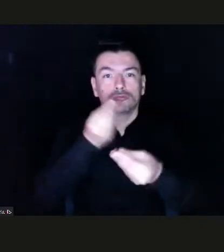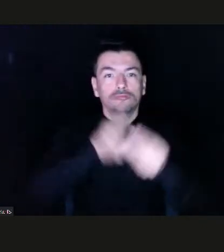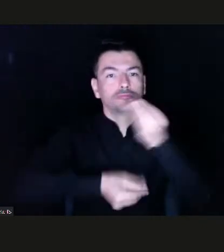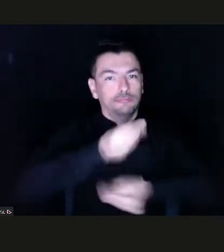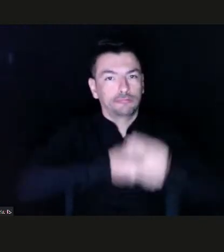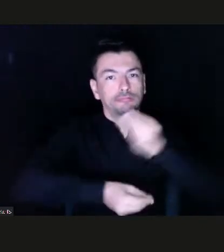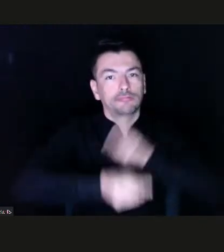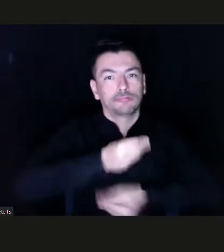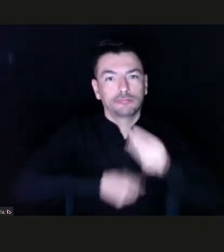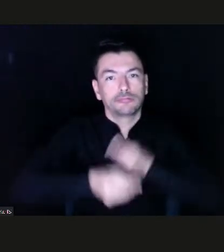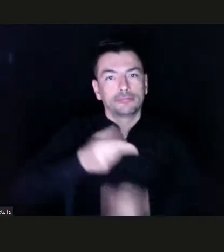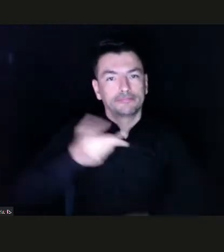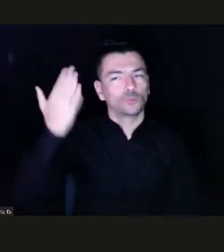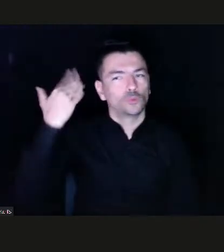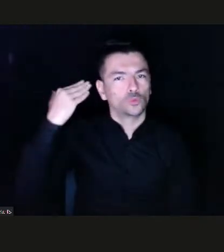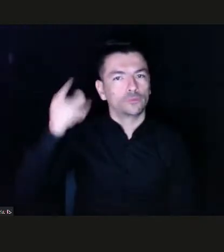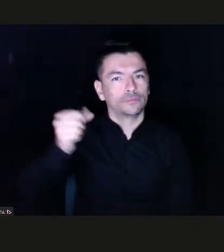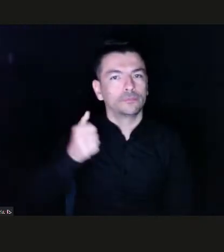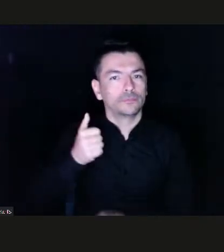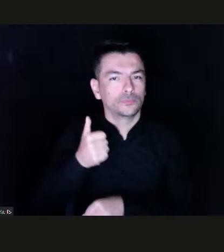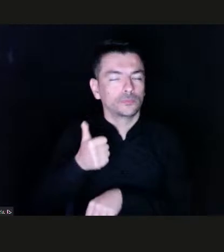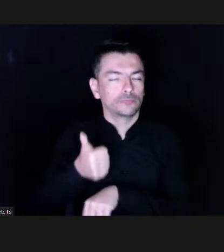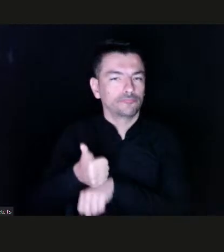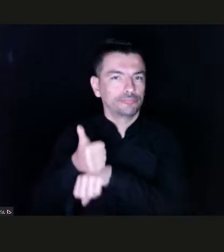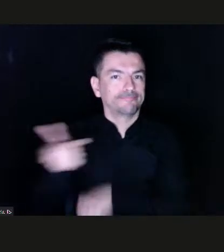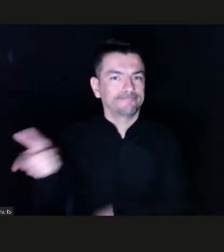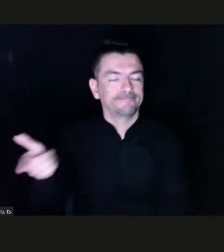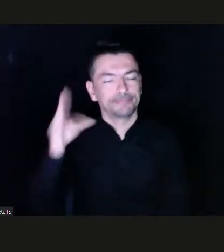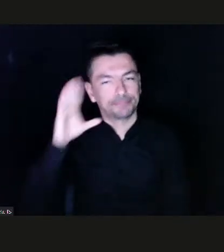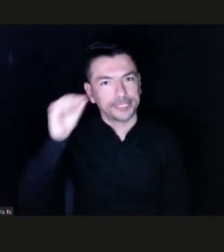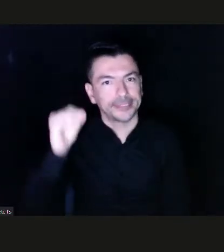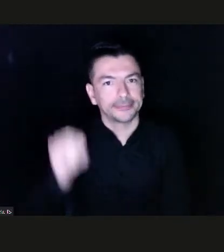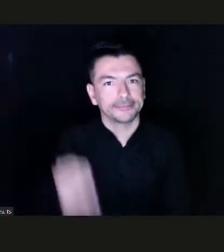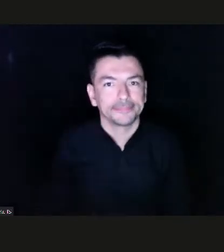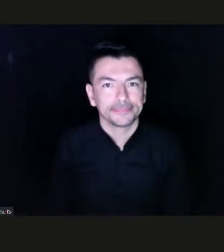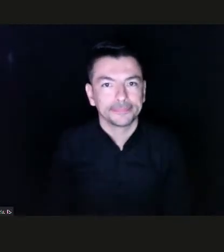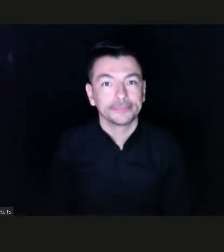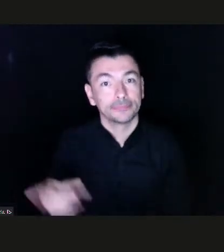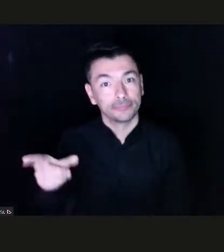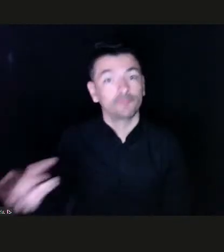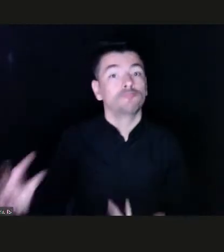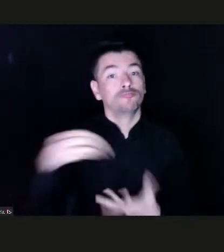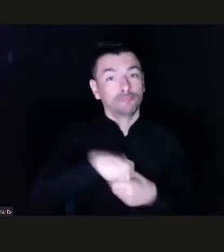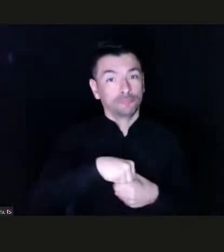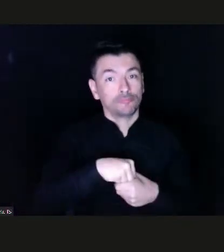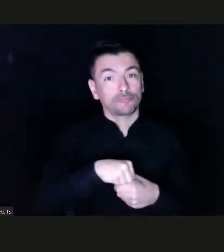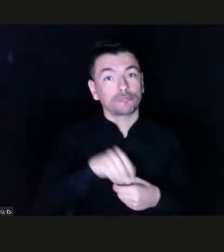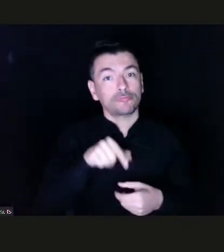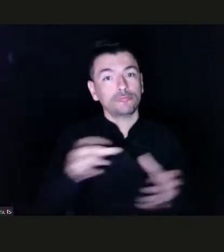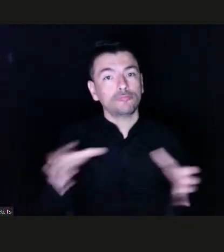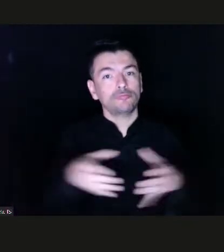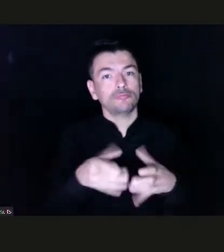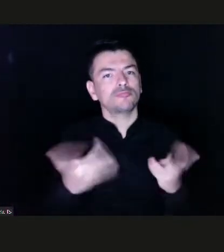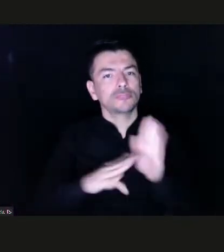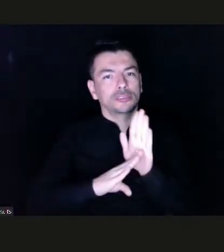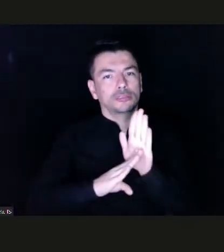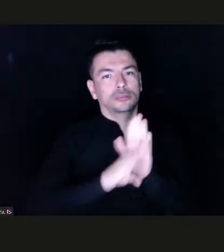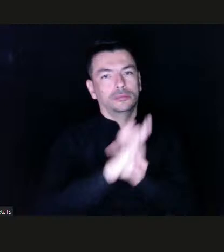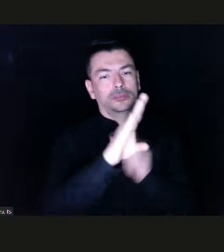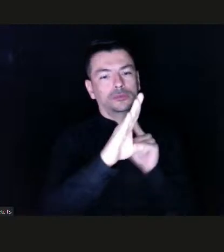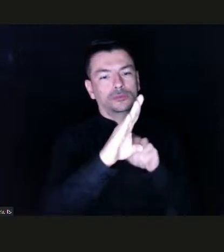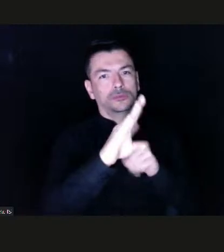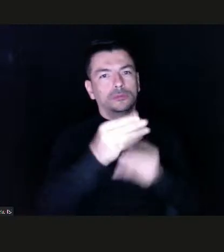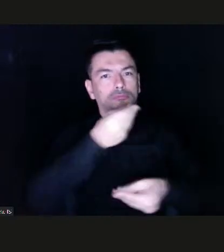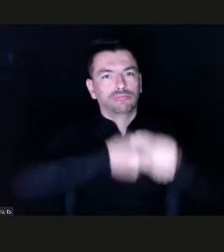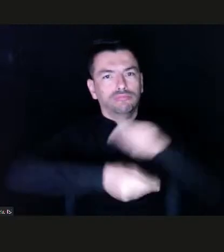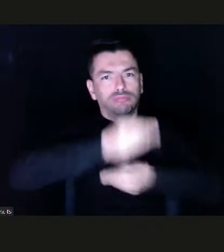Beijing Municipal Commission of Commerce, as well as the Deputy Director of the Commission. Since 2018, he has